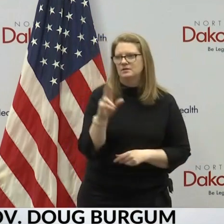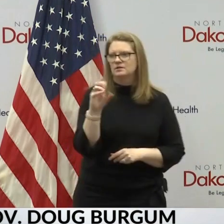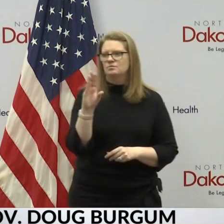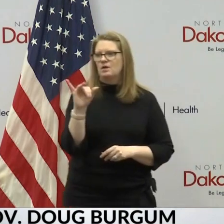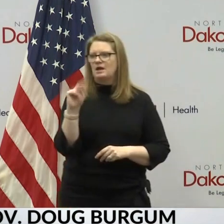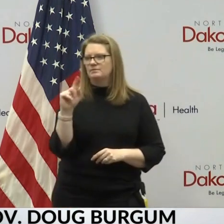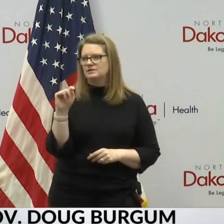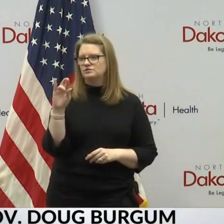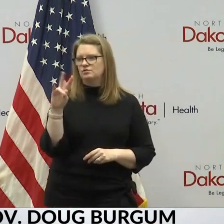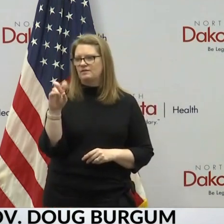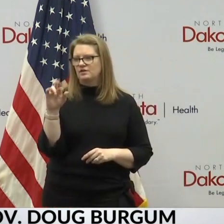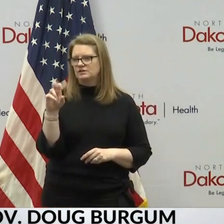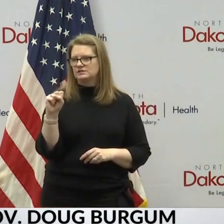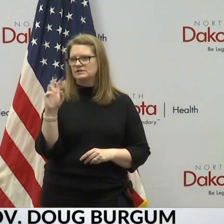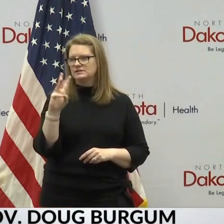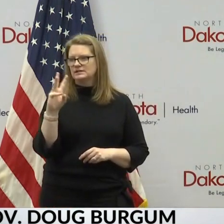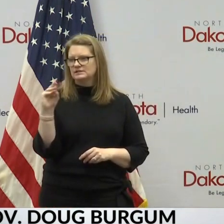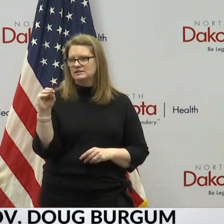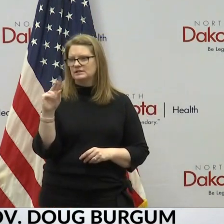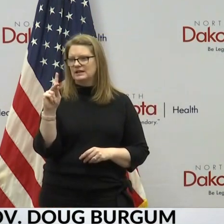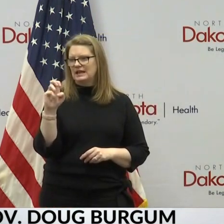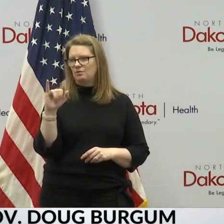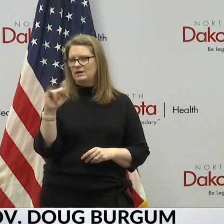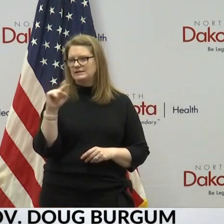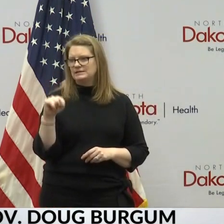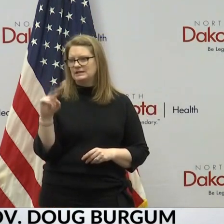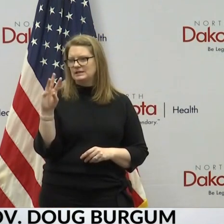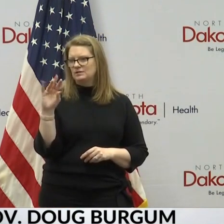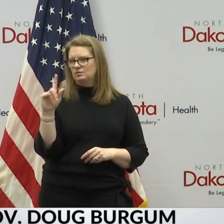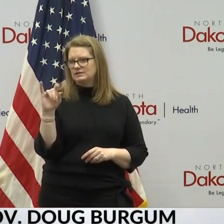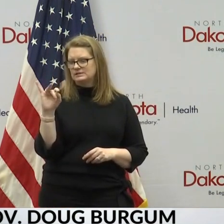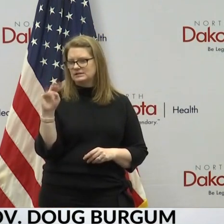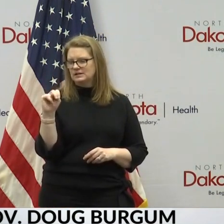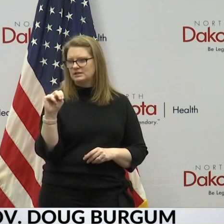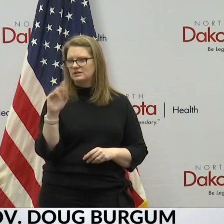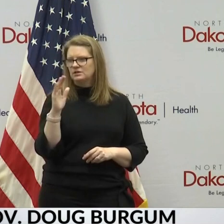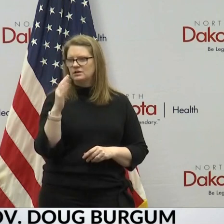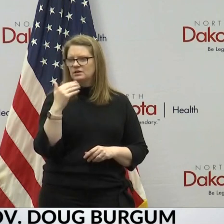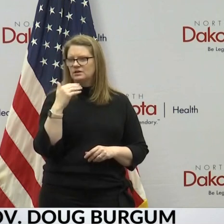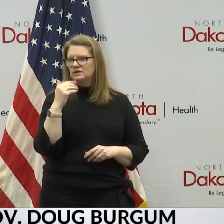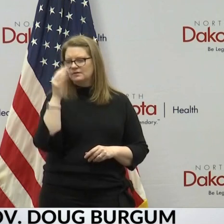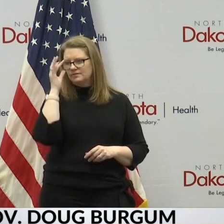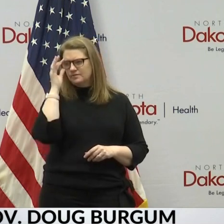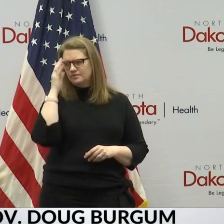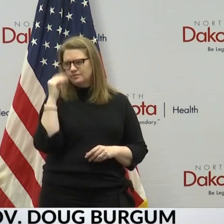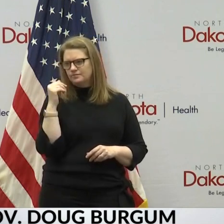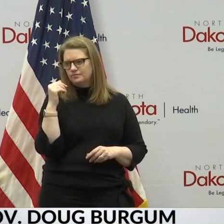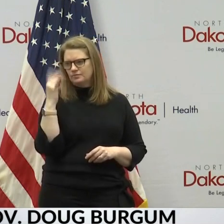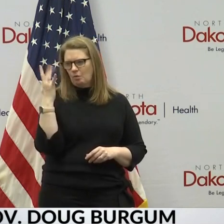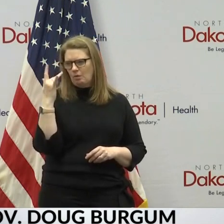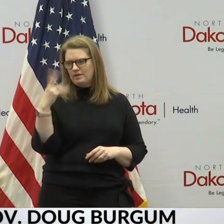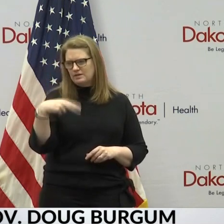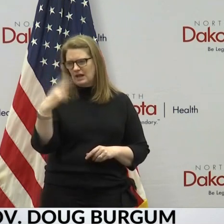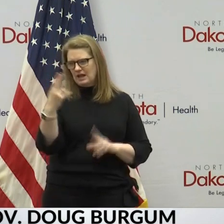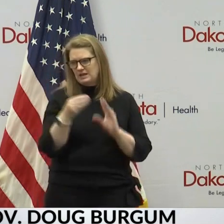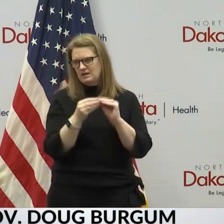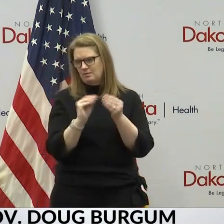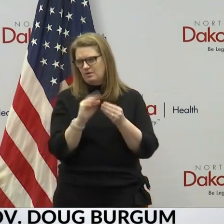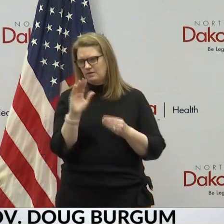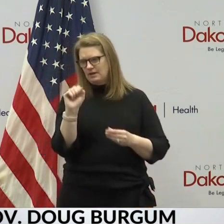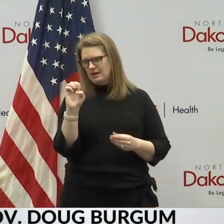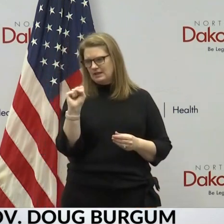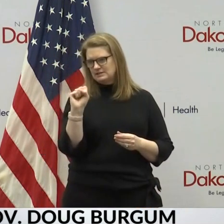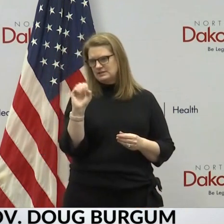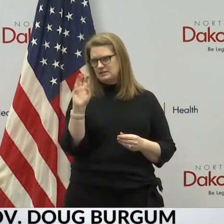Robin Travers with 660 KEYZ in Williston. Governor, do you have any ideas as to why there's a high number of cases